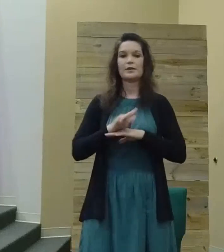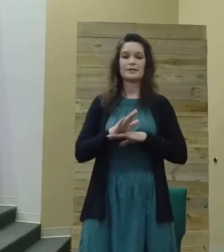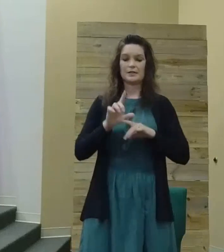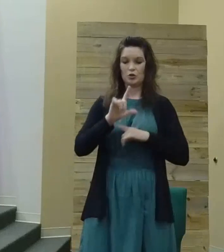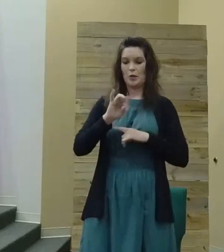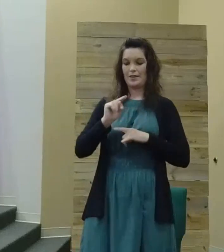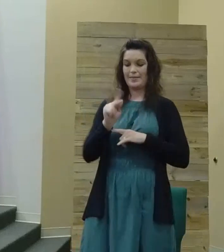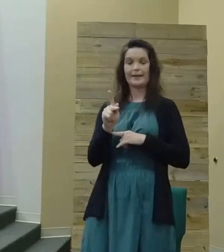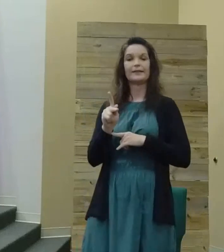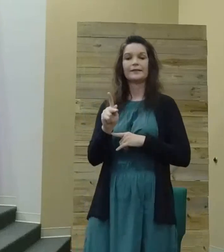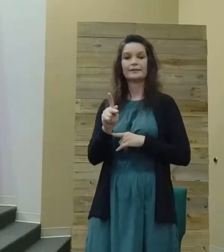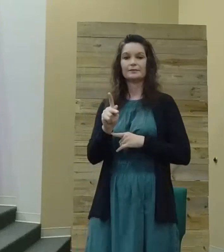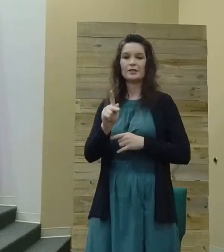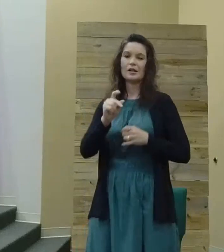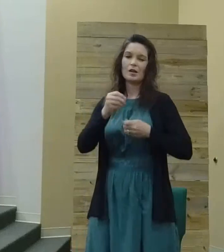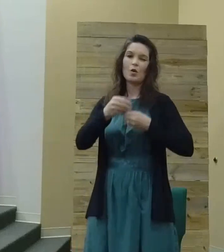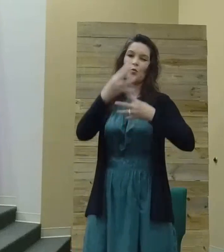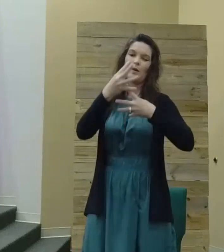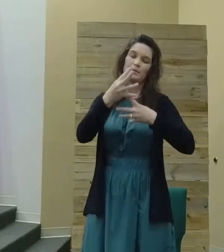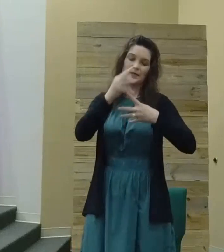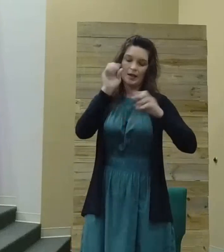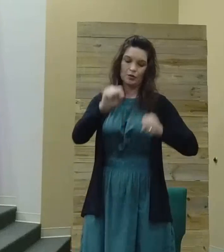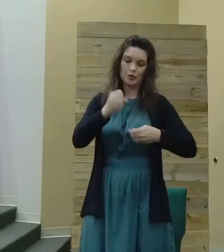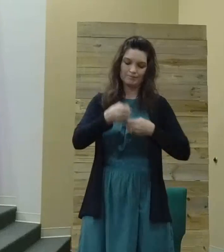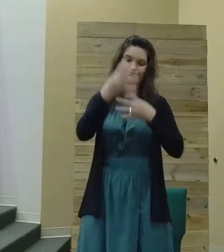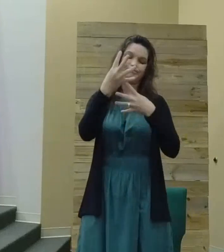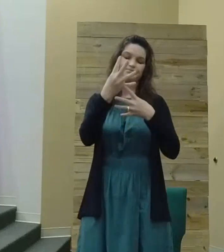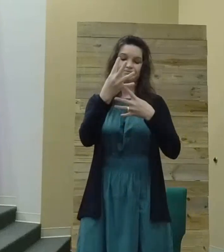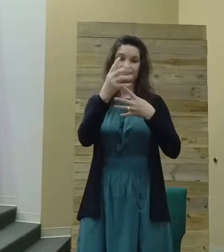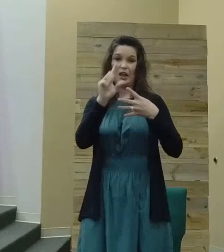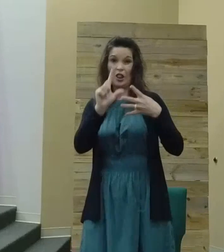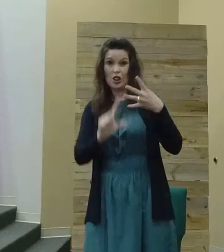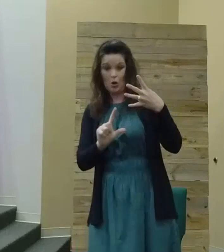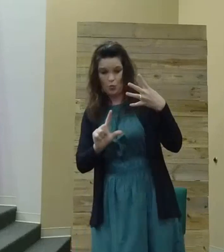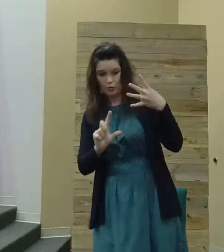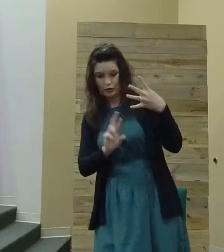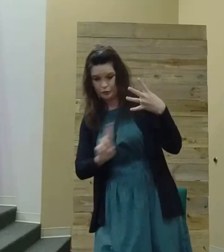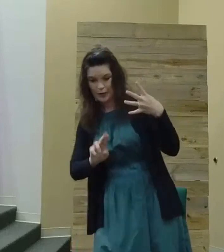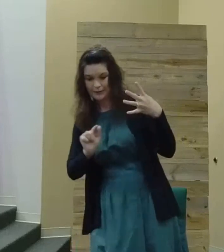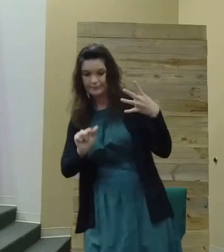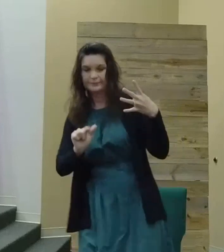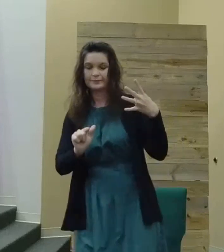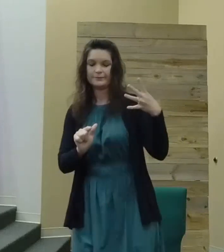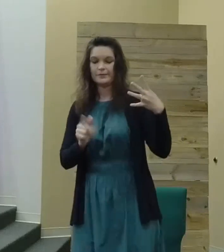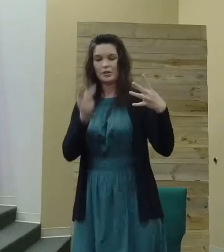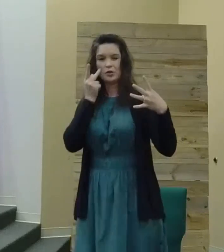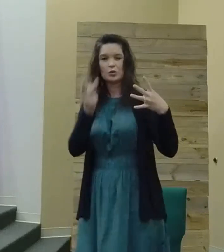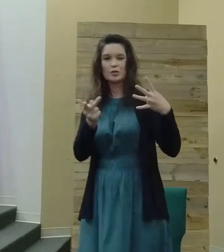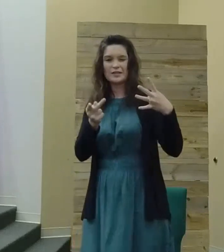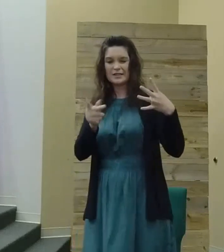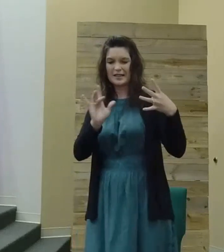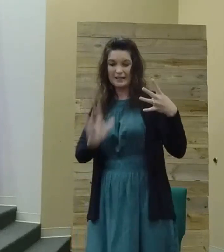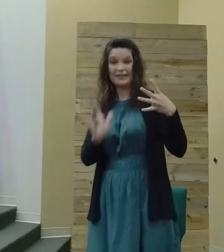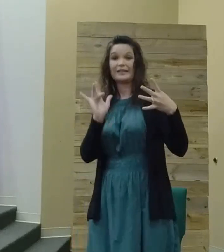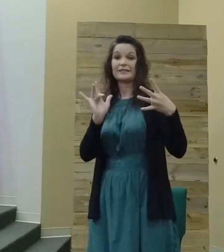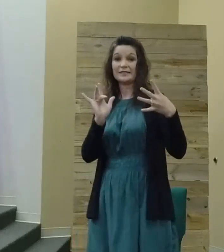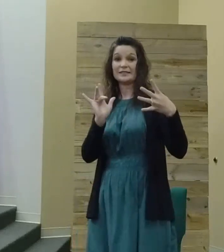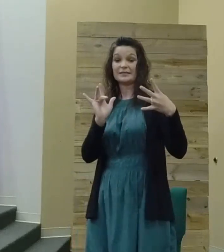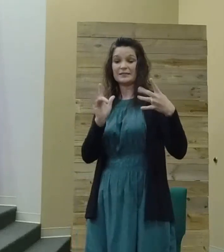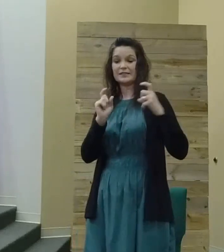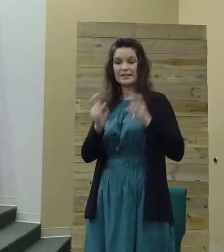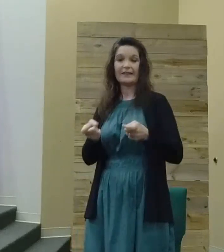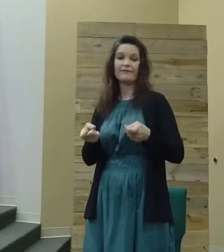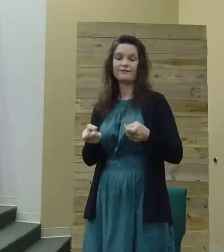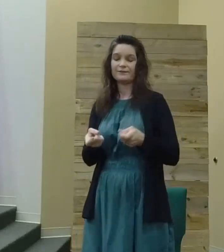you a link. There's also our website. You go to the website. In the lower right-hand side, you'll see where it says click